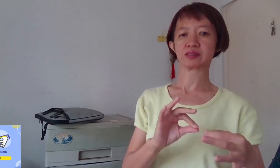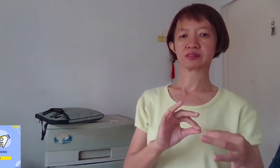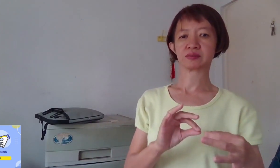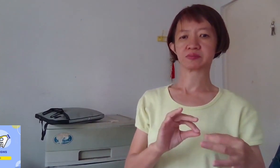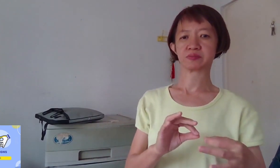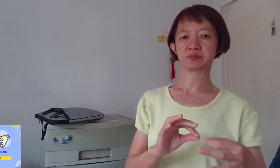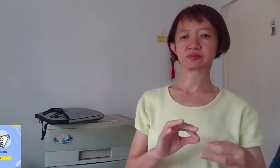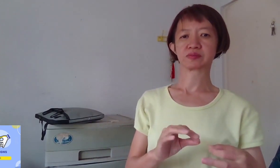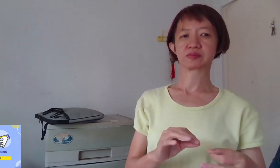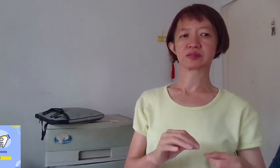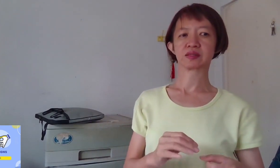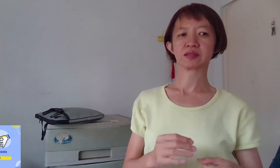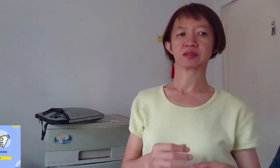comments,